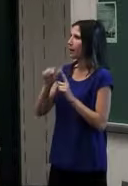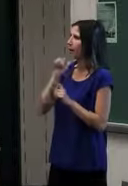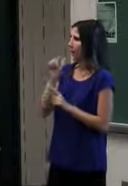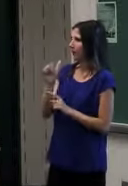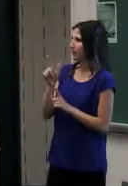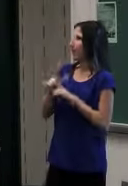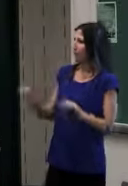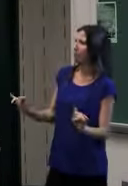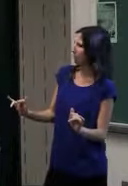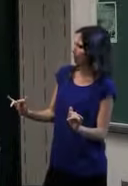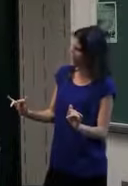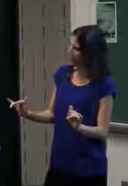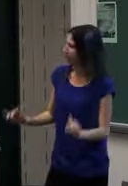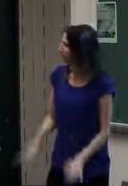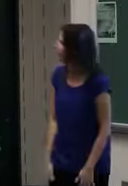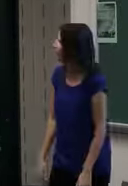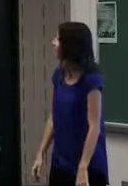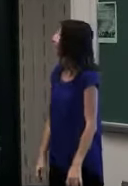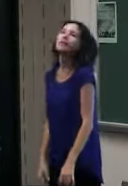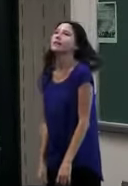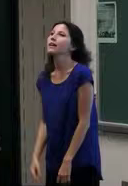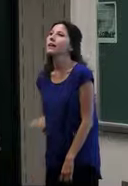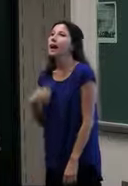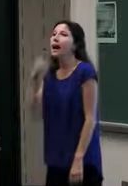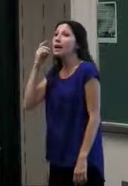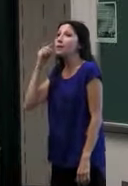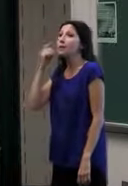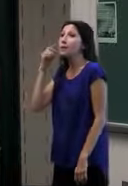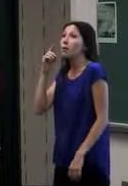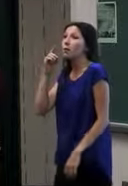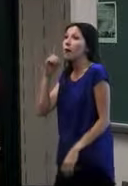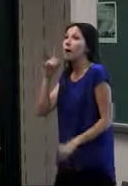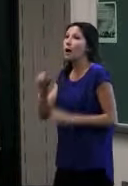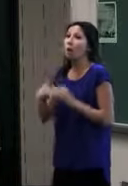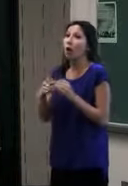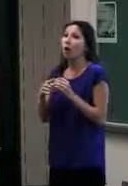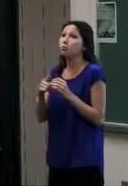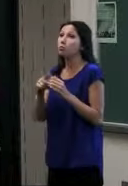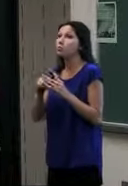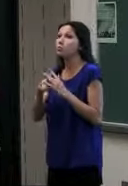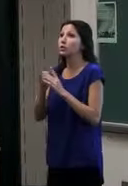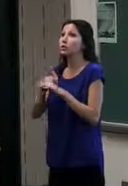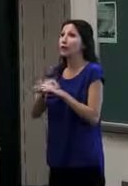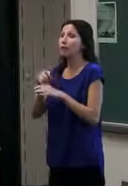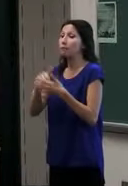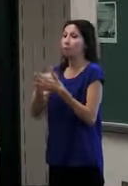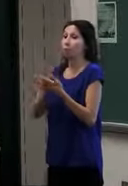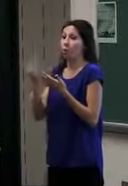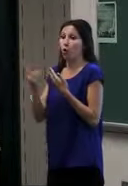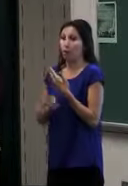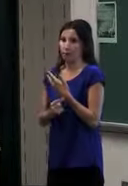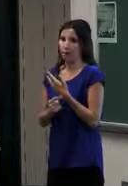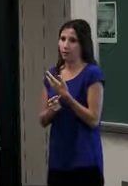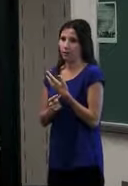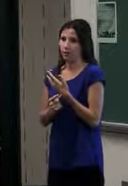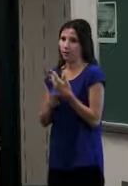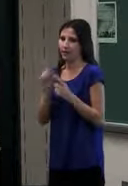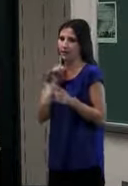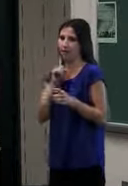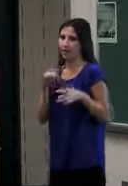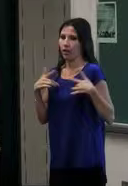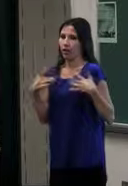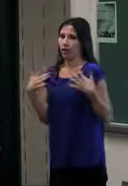same time. Like I think about when I first started in the program, I was scared to go to deaf